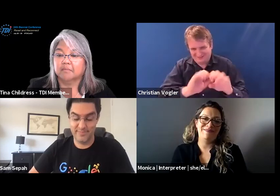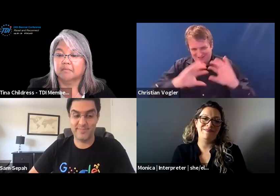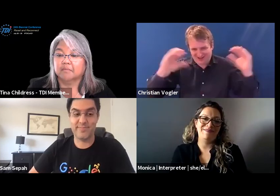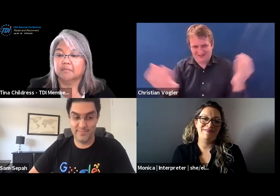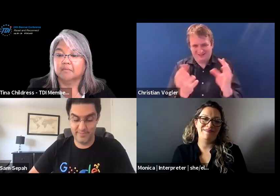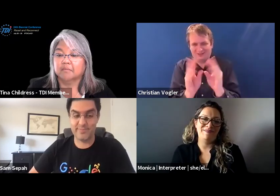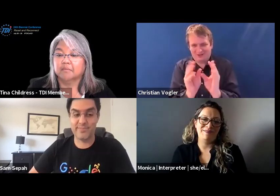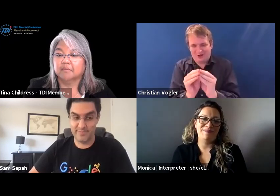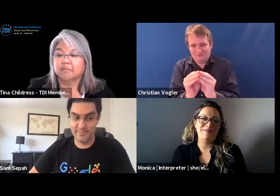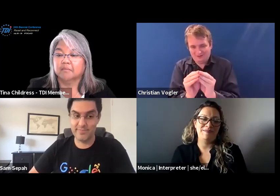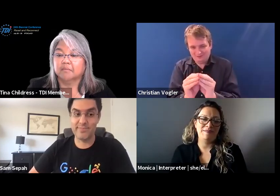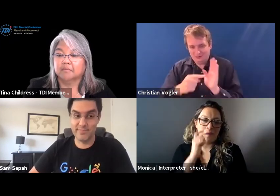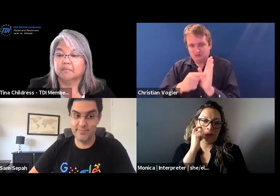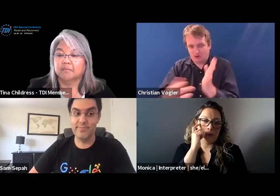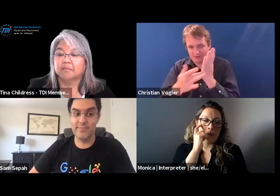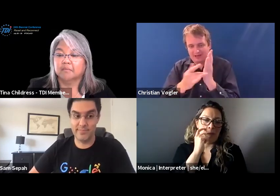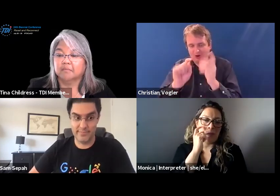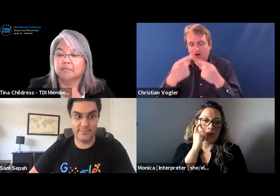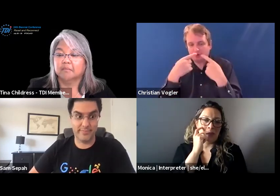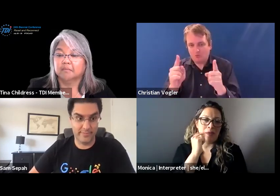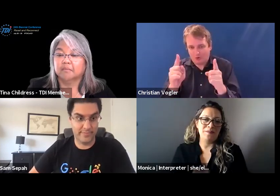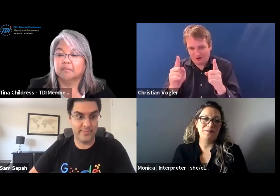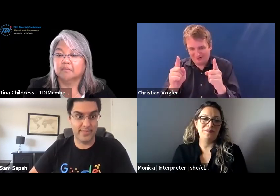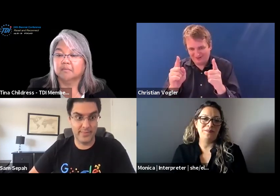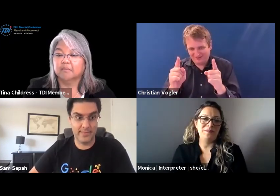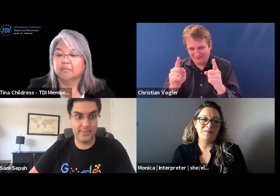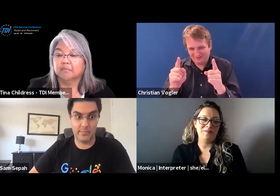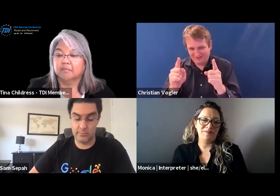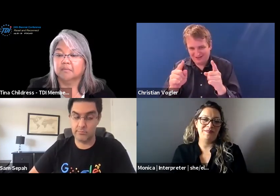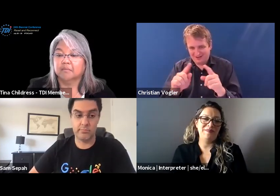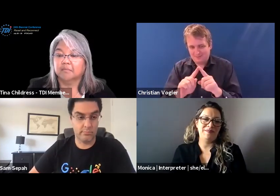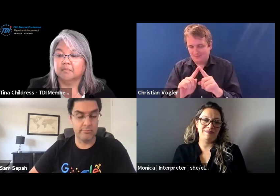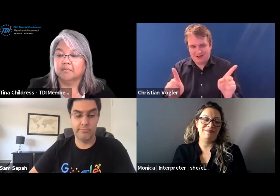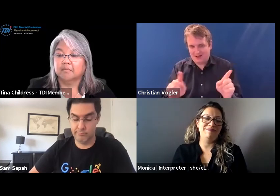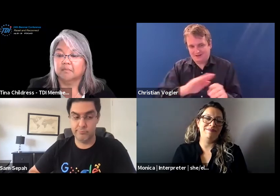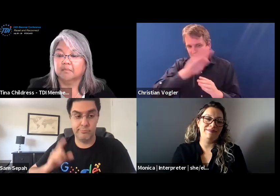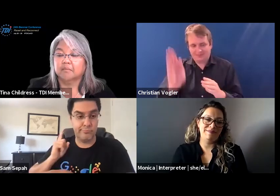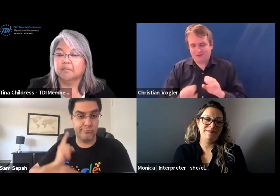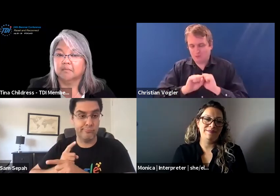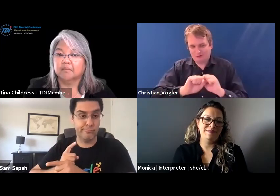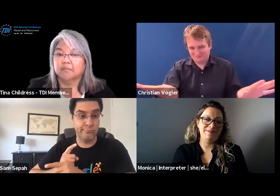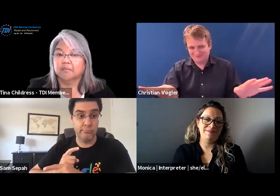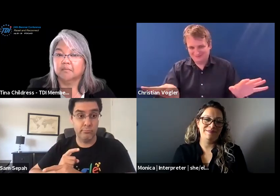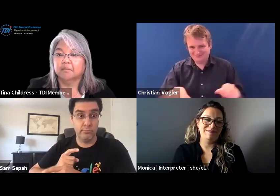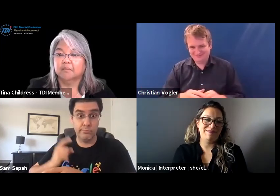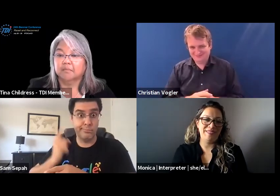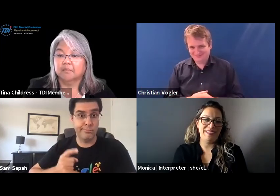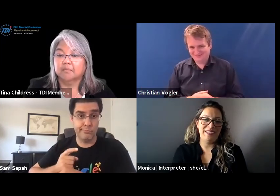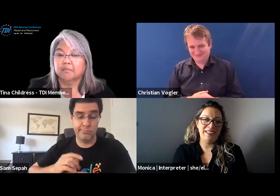for the conference, and they showed the technology and how it worked, but it was never